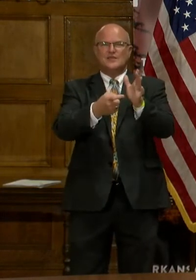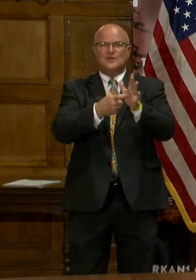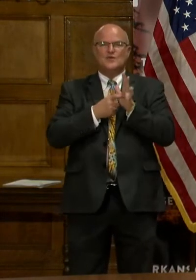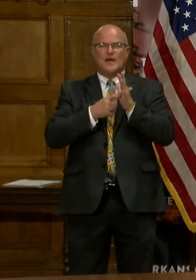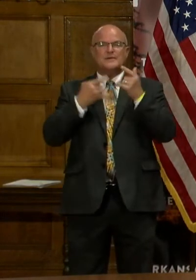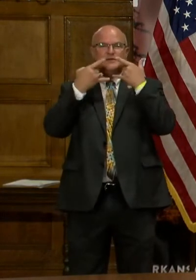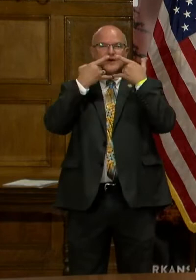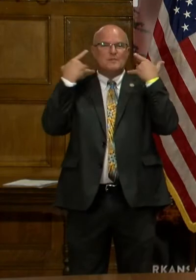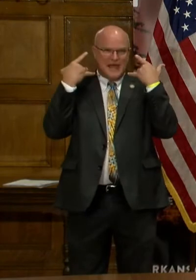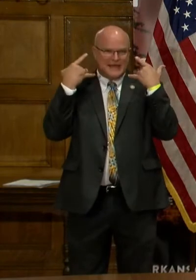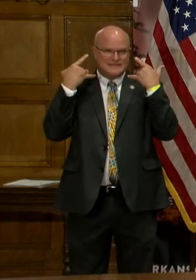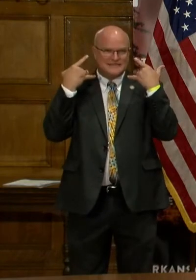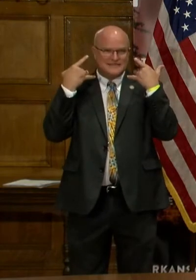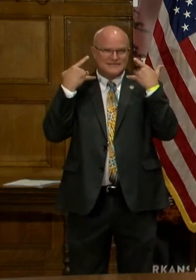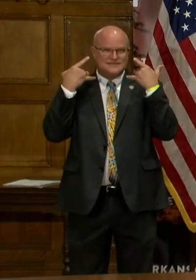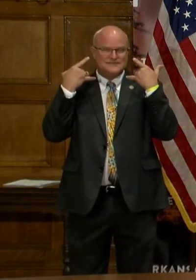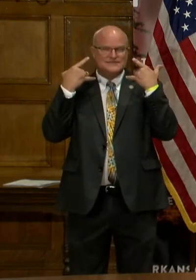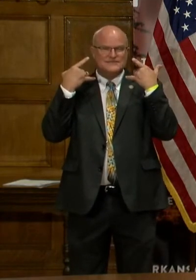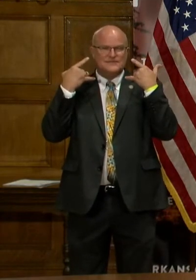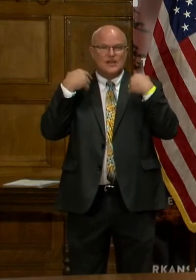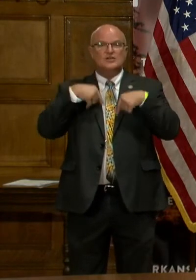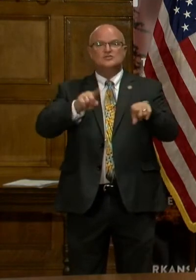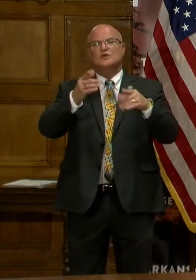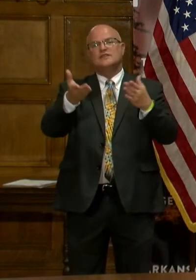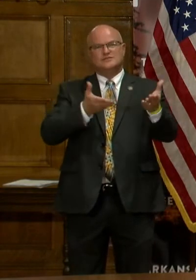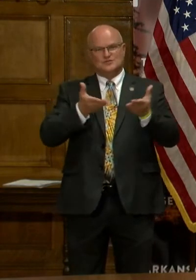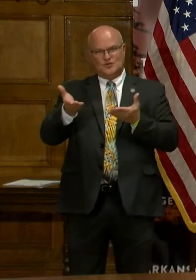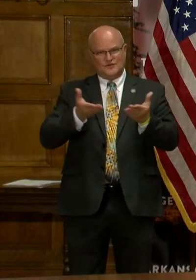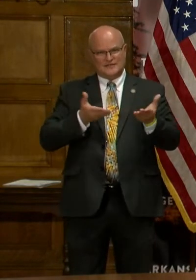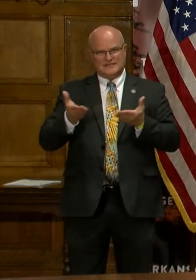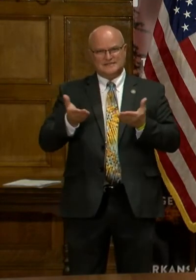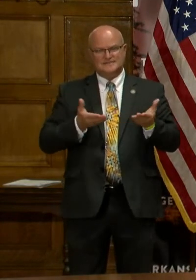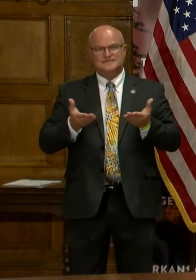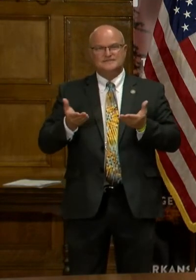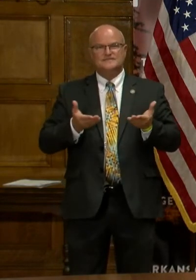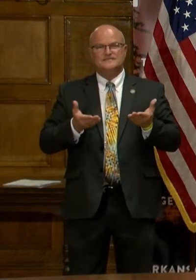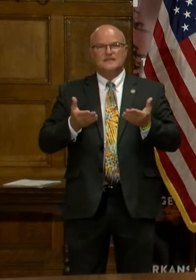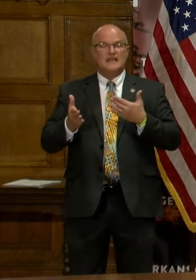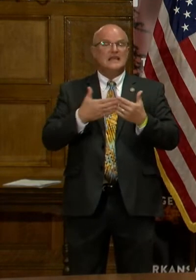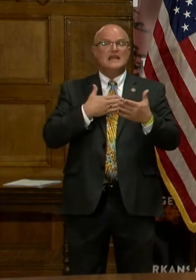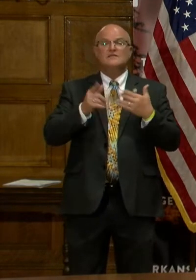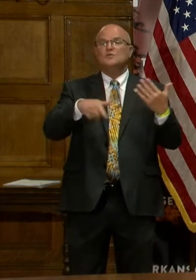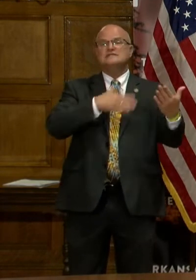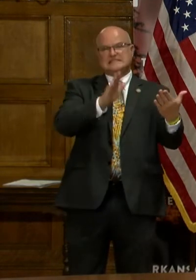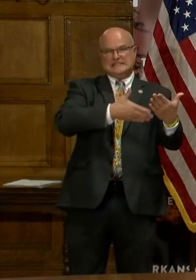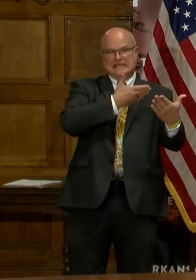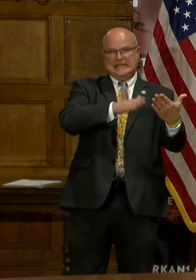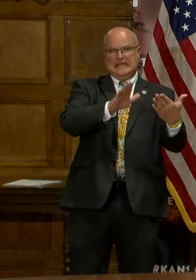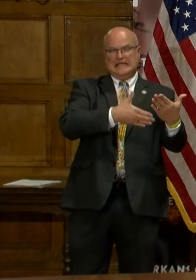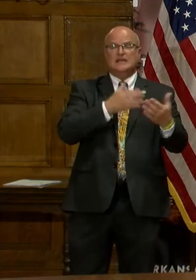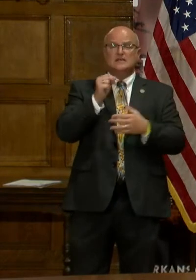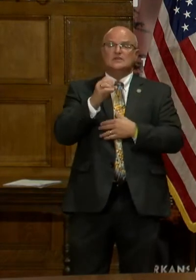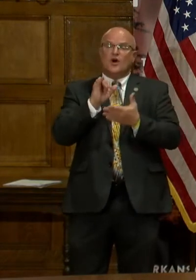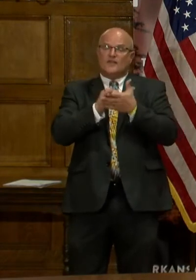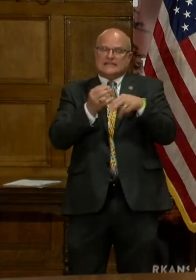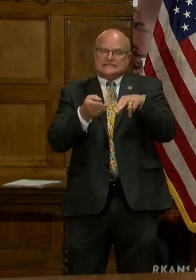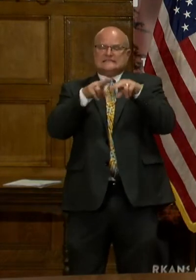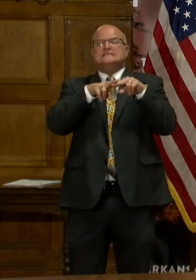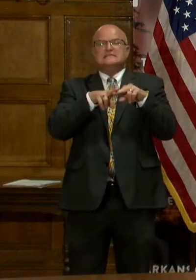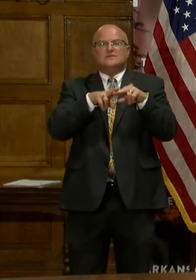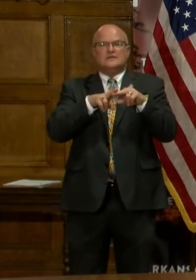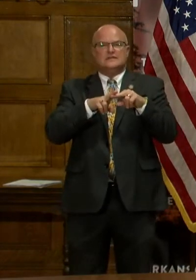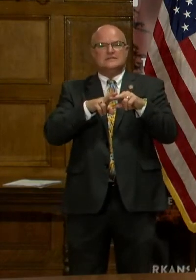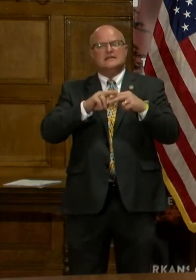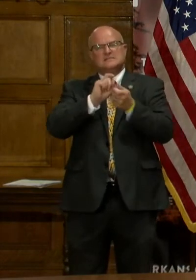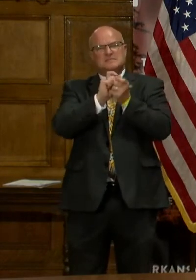requirement to wear a mask during the service, even when singing. And so that is